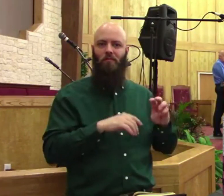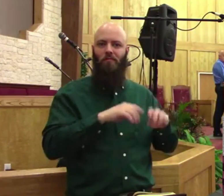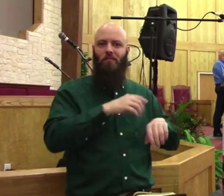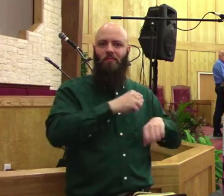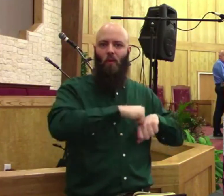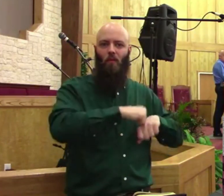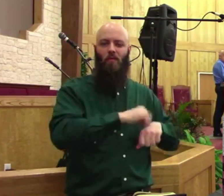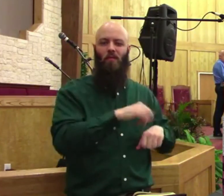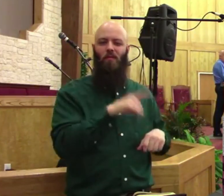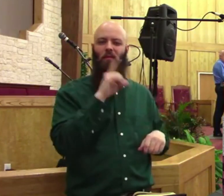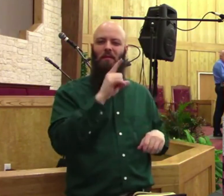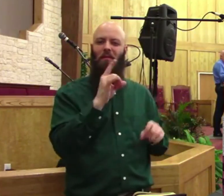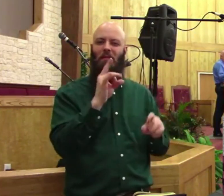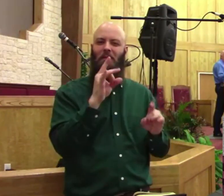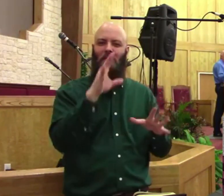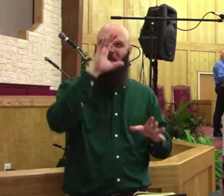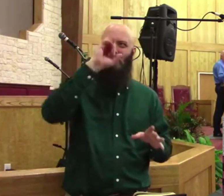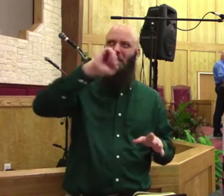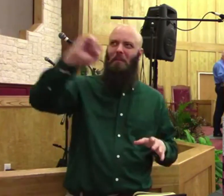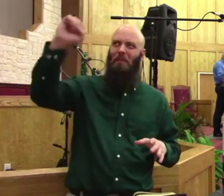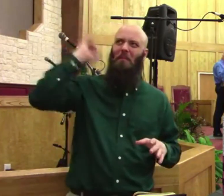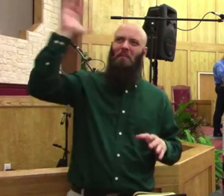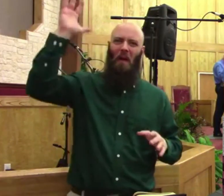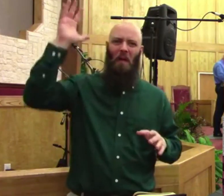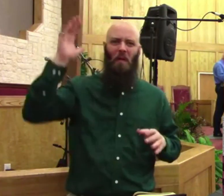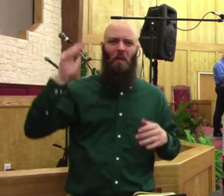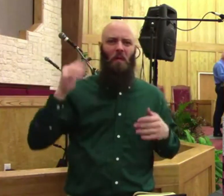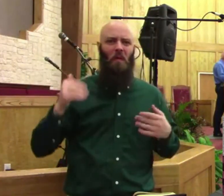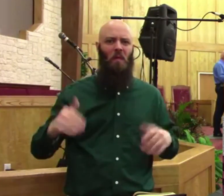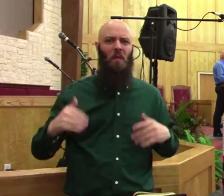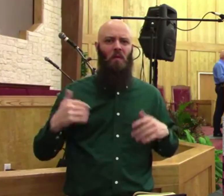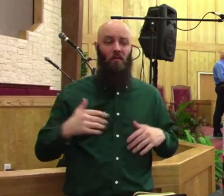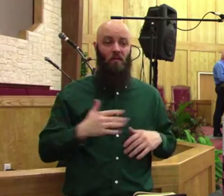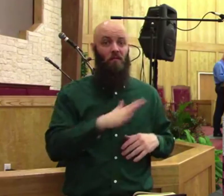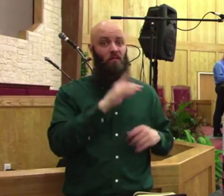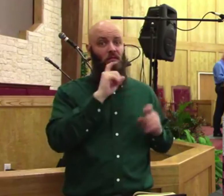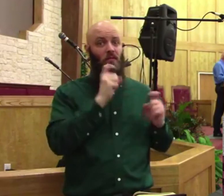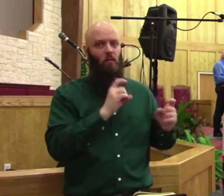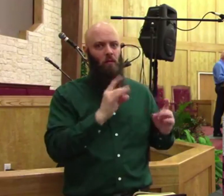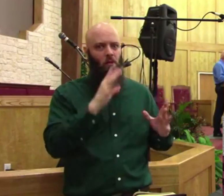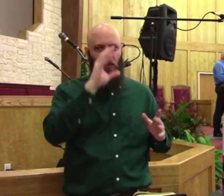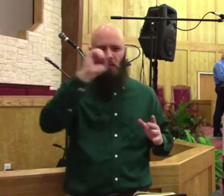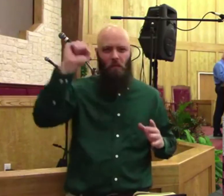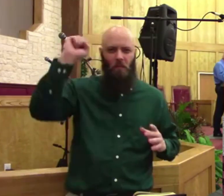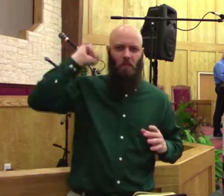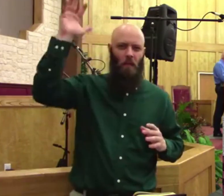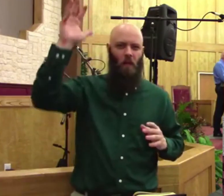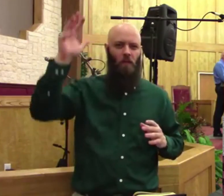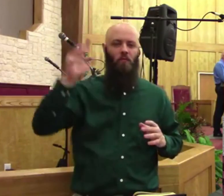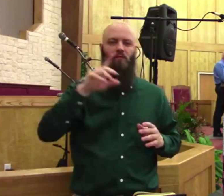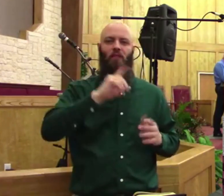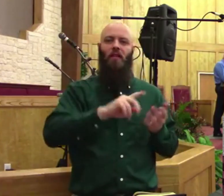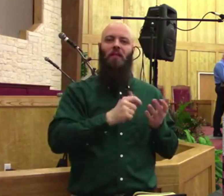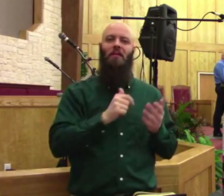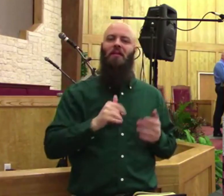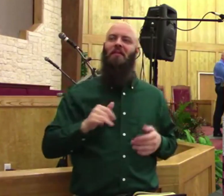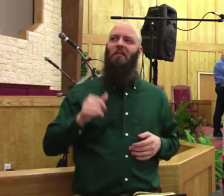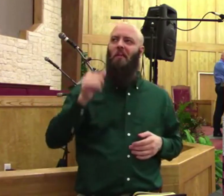act at this party. So his sin is truly blasphemy. He's kind of thumbing his